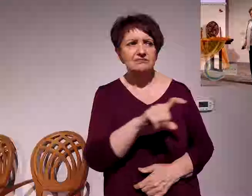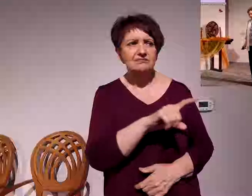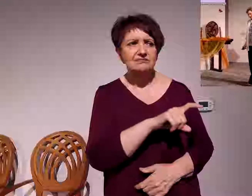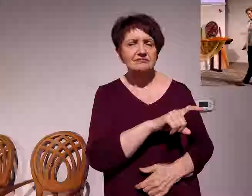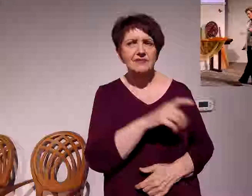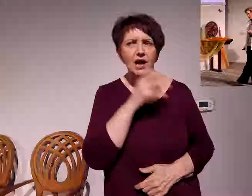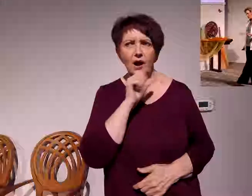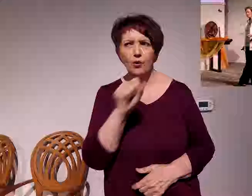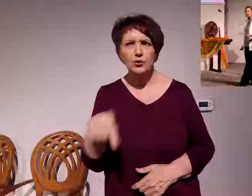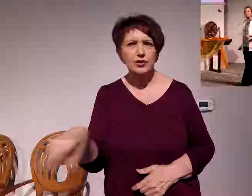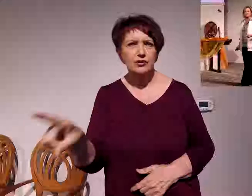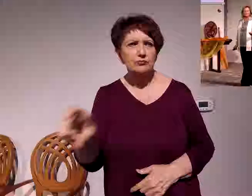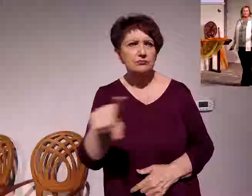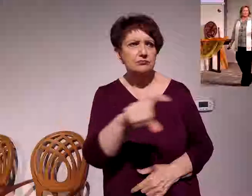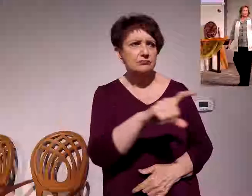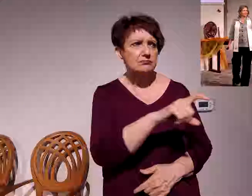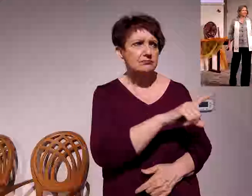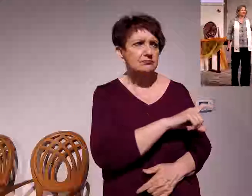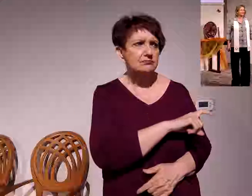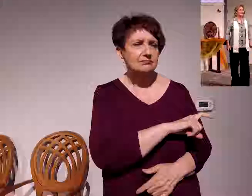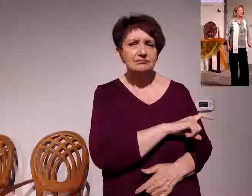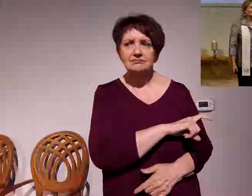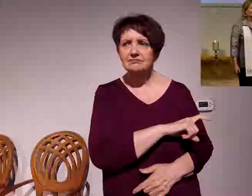Just think about Just think about, how old are you?